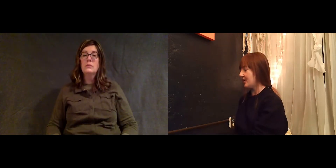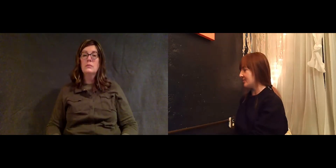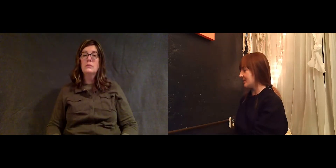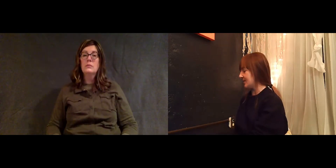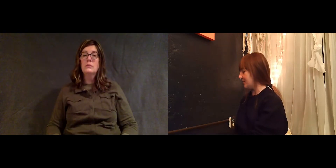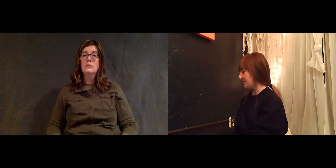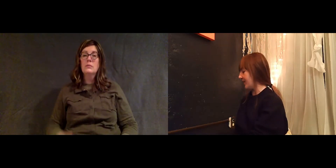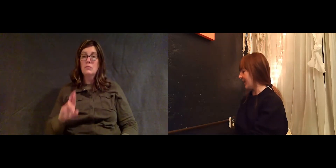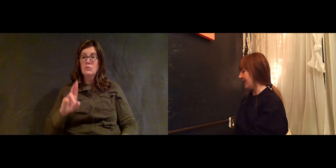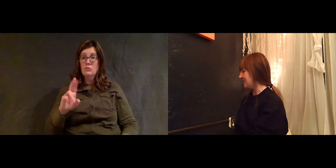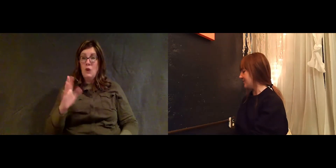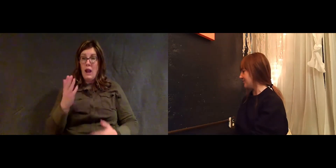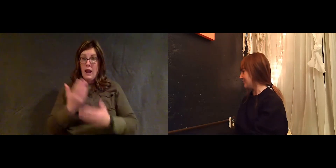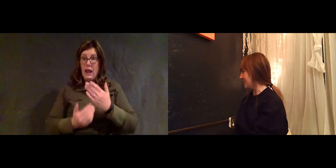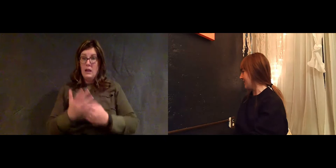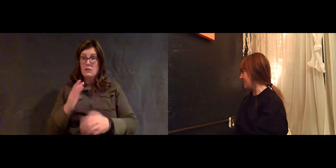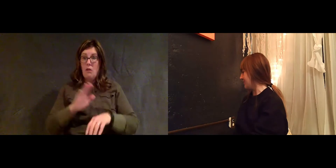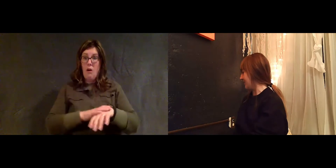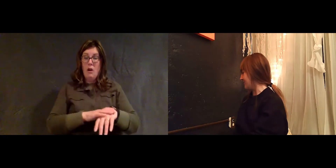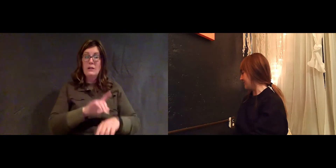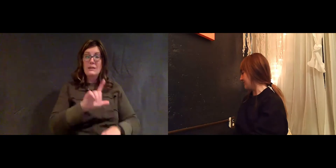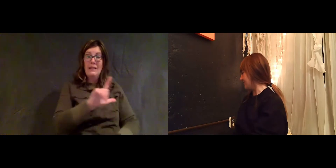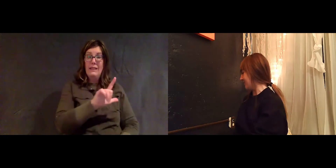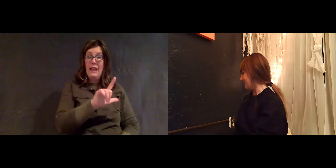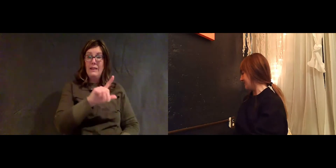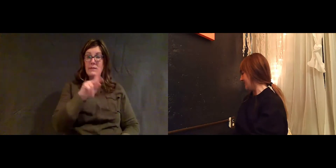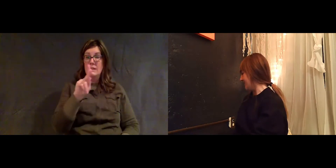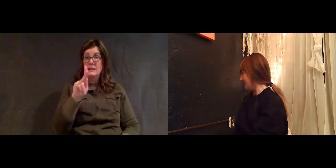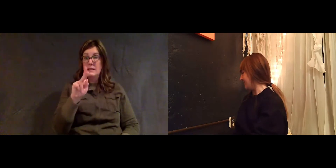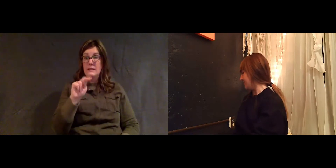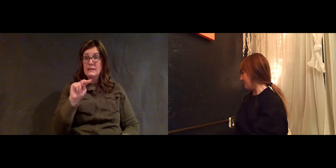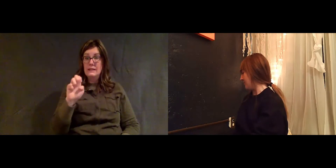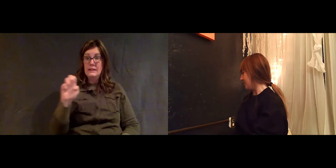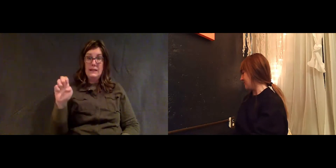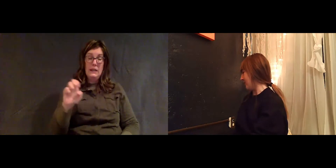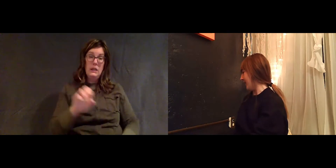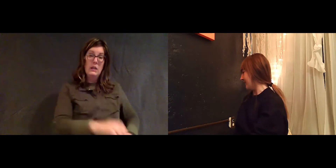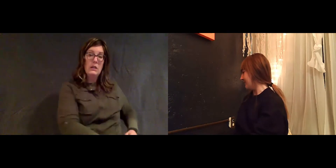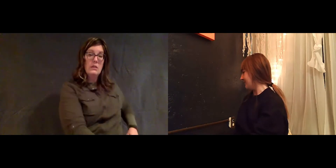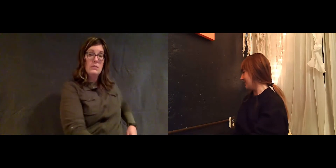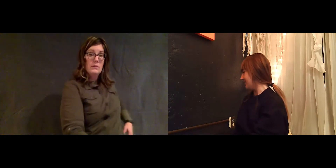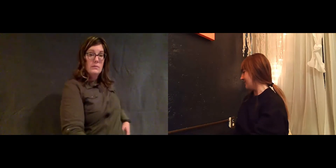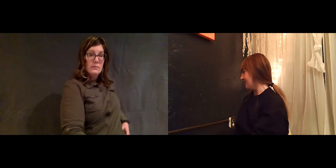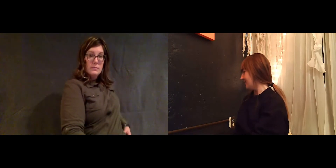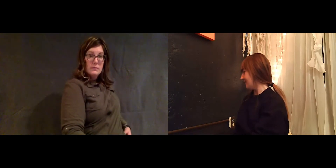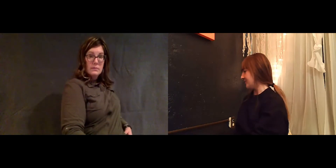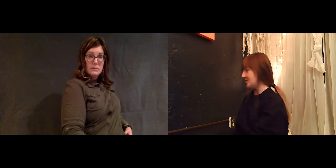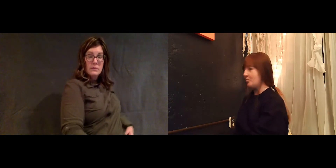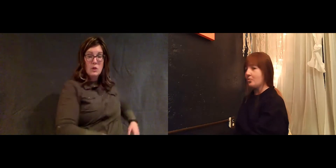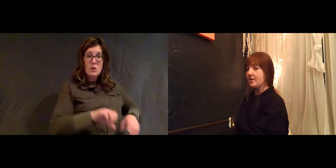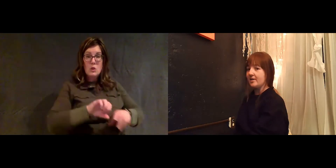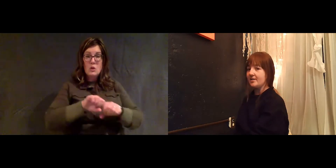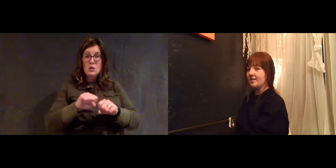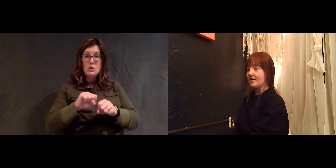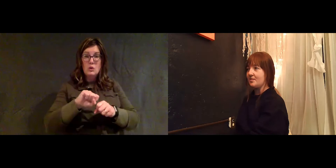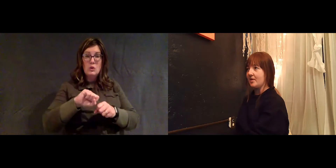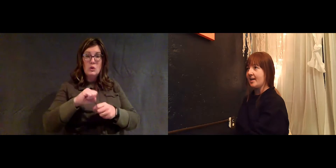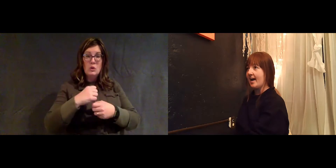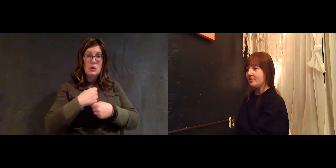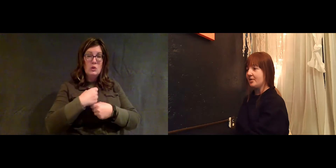left arm is going to come behind you. Just take a gentle twist through your spine. Now, some